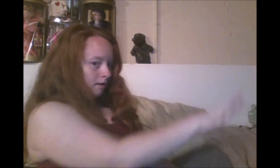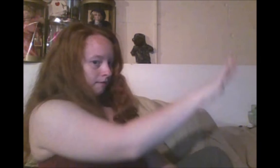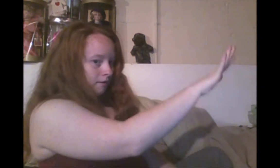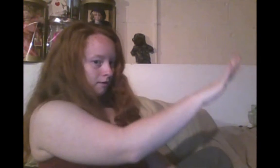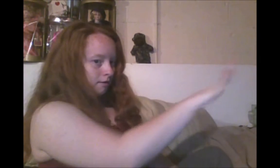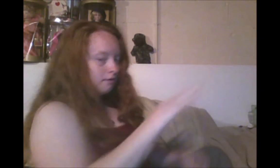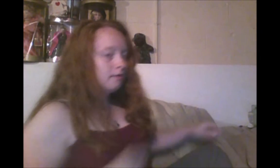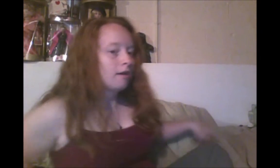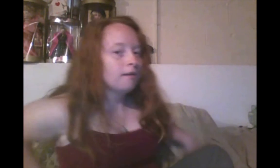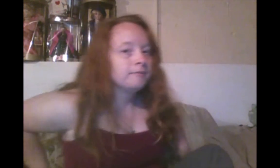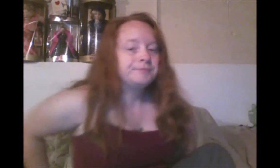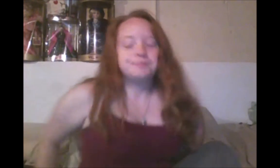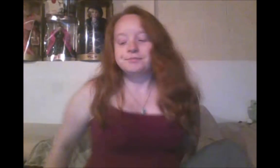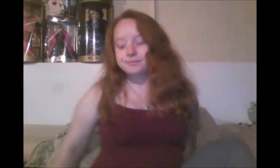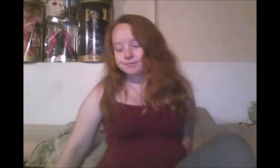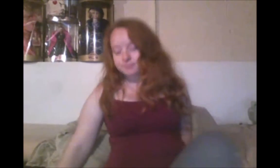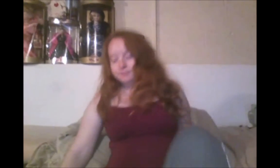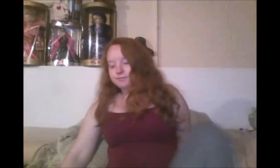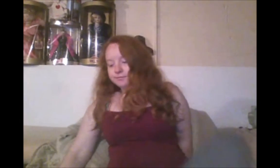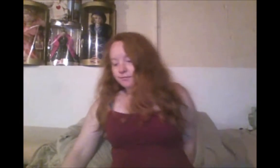Elephant. Okay.